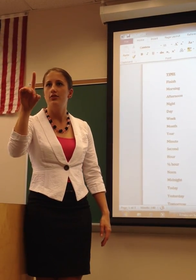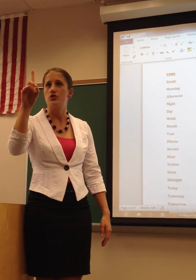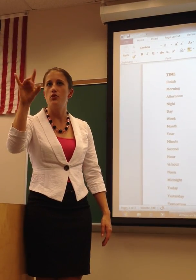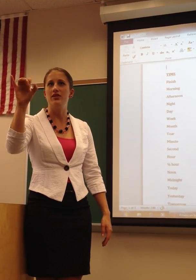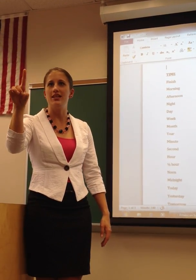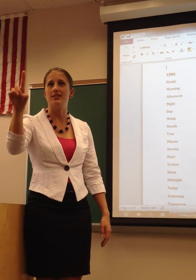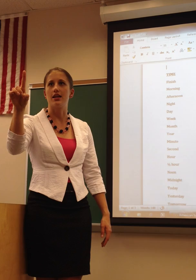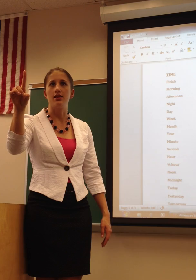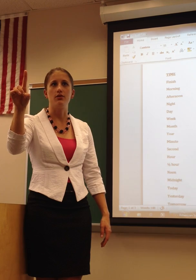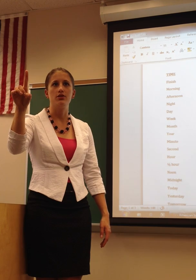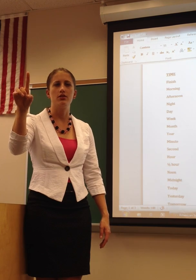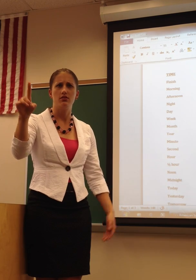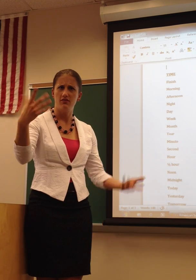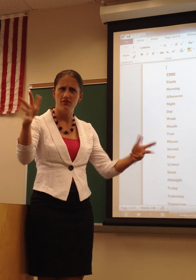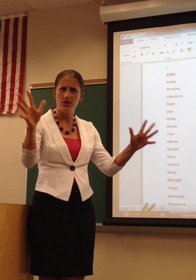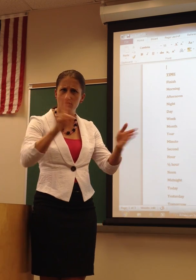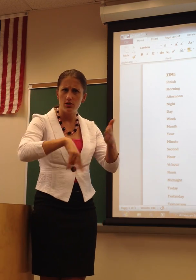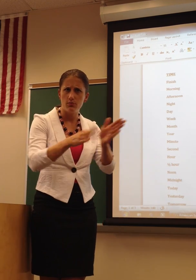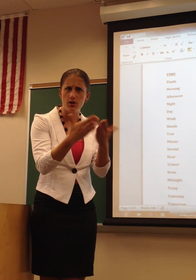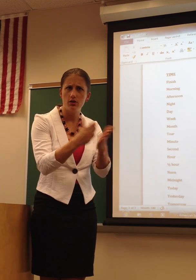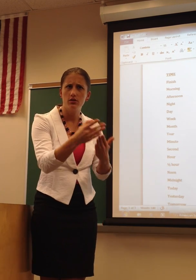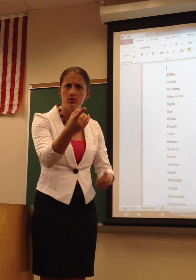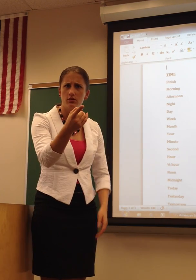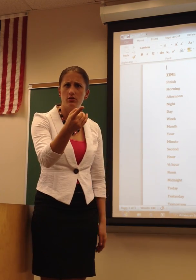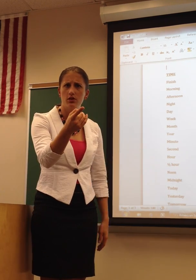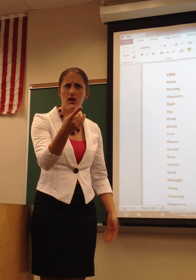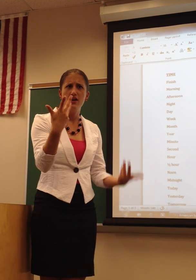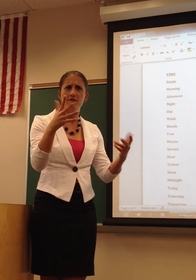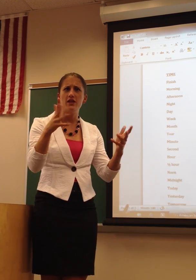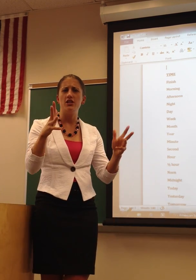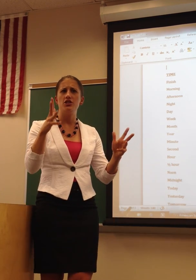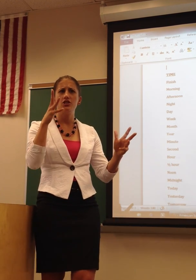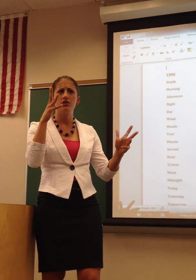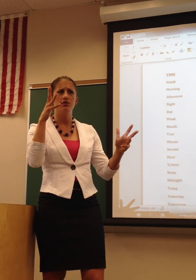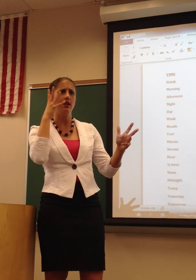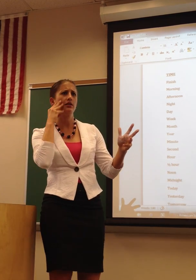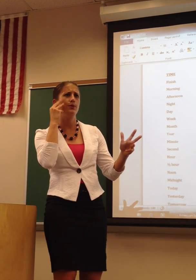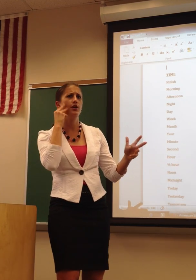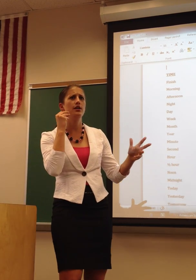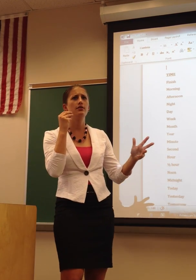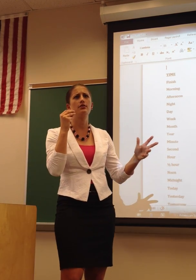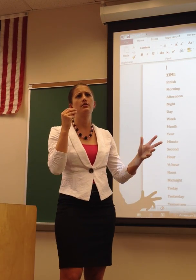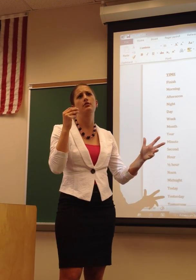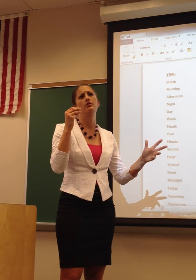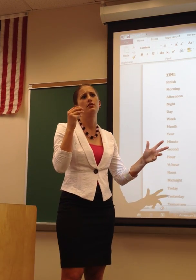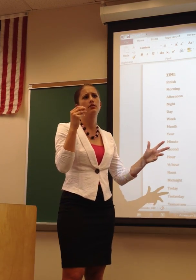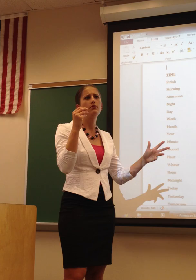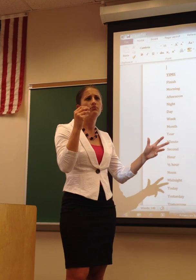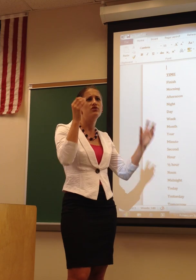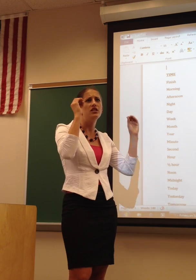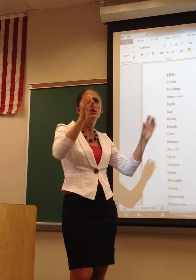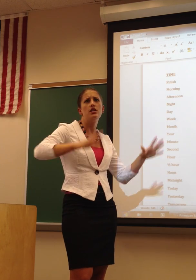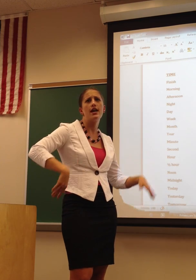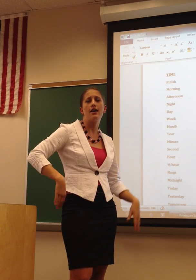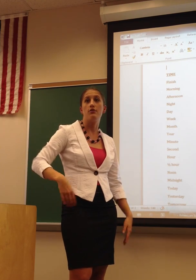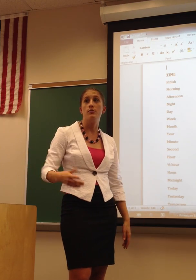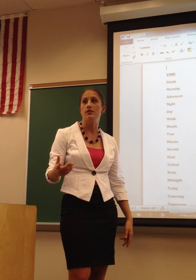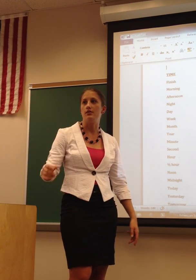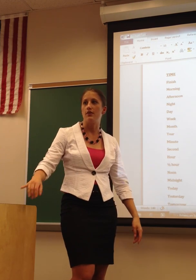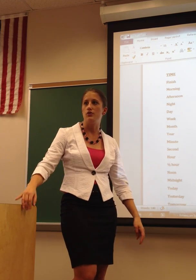no did in sign language. It's finish read the book. Finish experience teaching yet? Have you taught